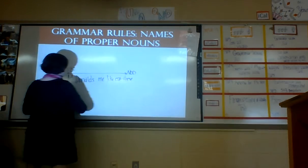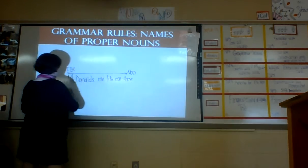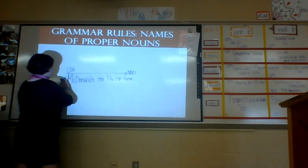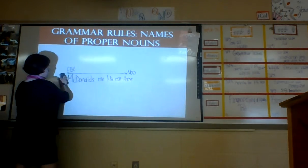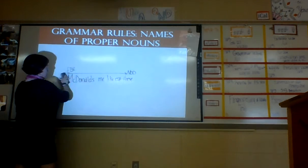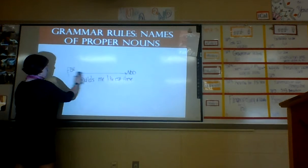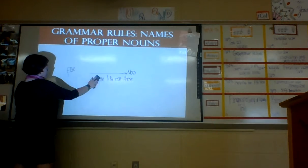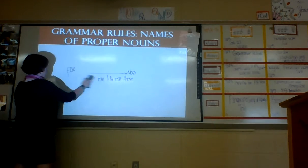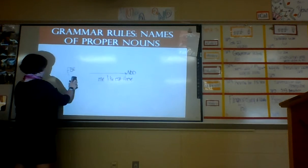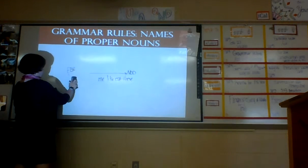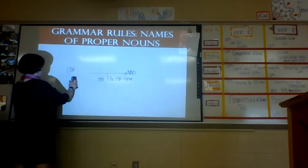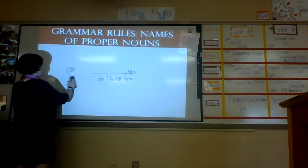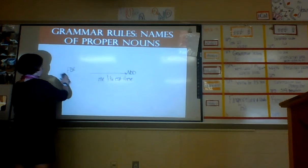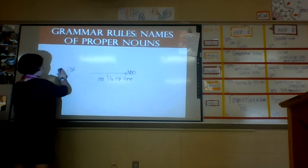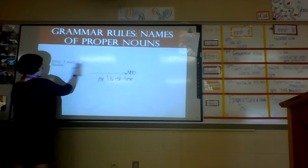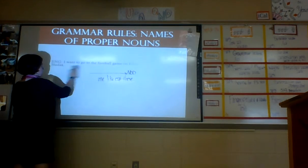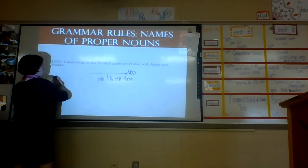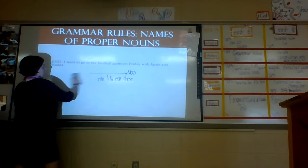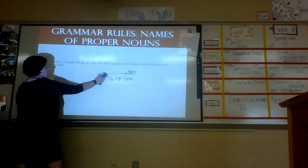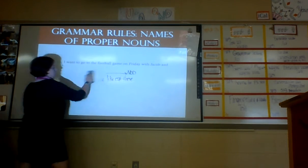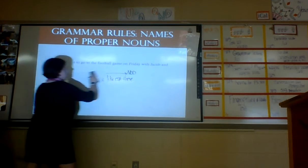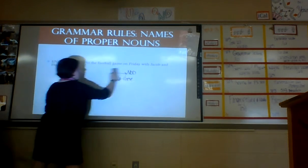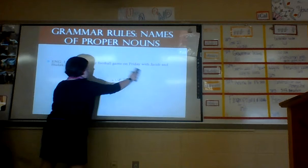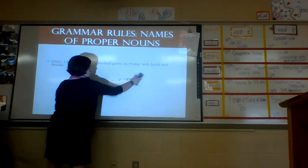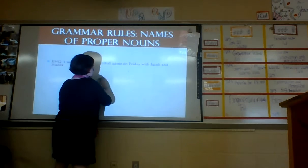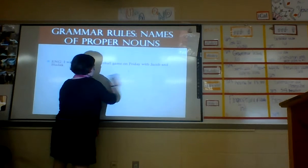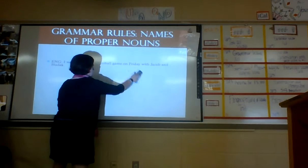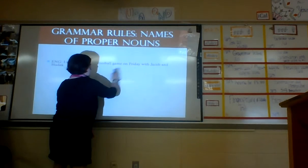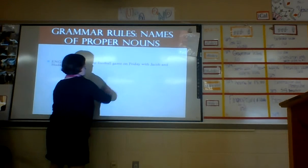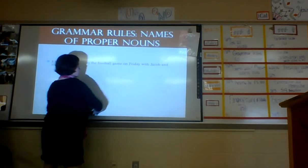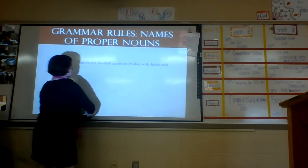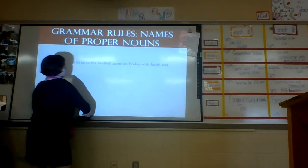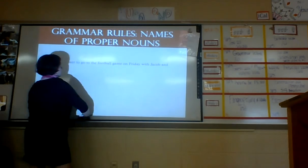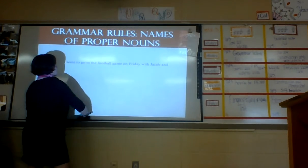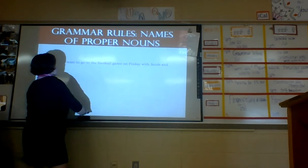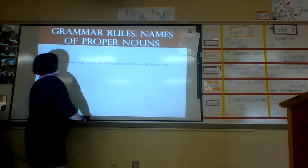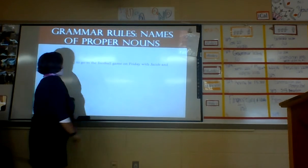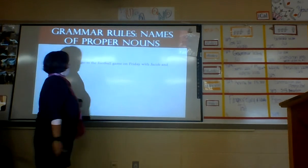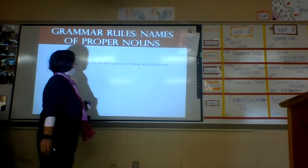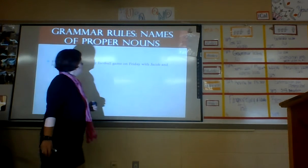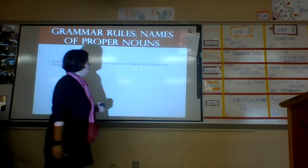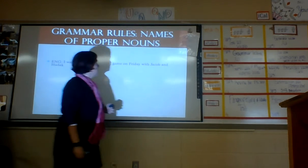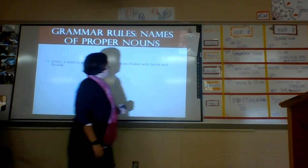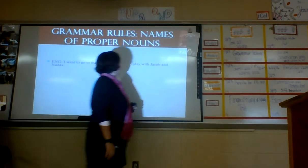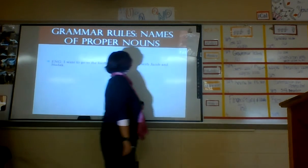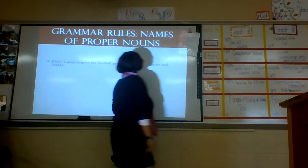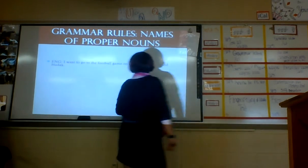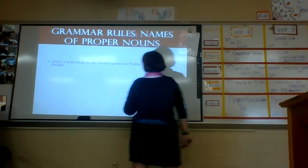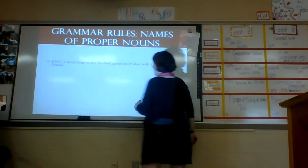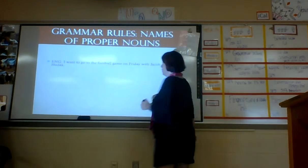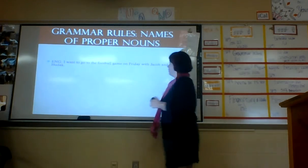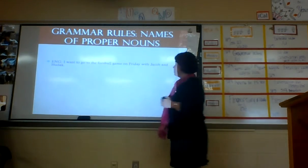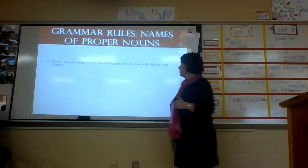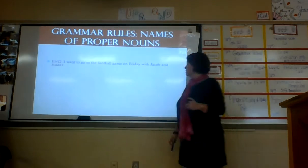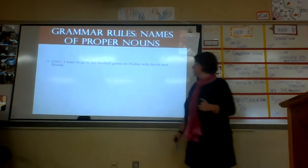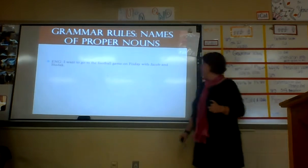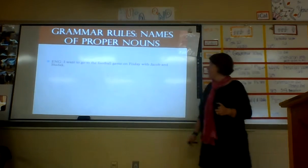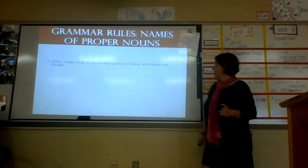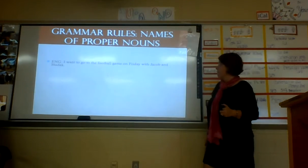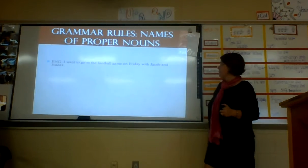leave it like this. However, in this sentence, I want to go to the football game on